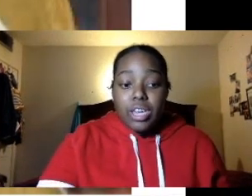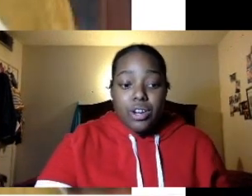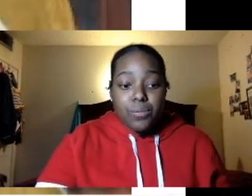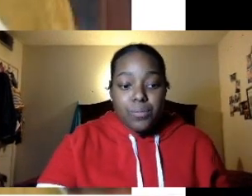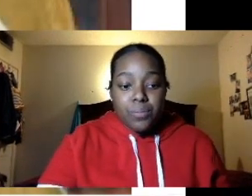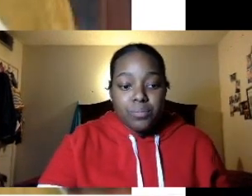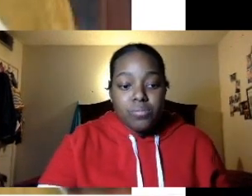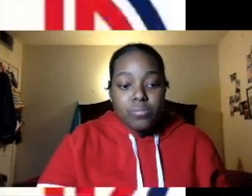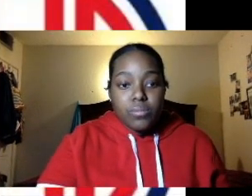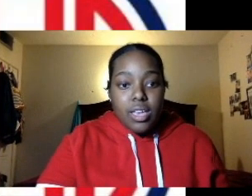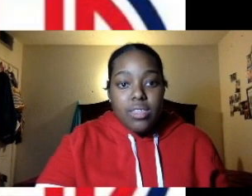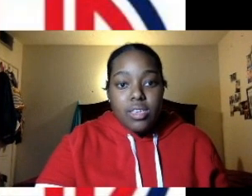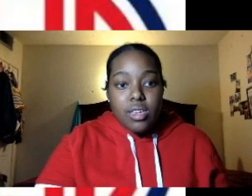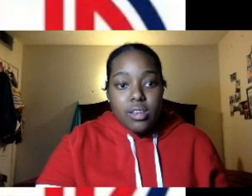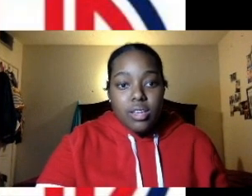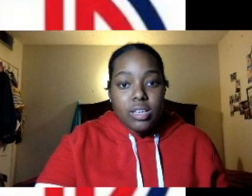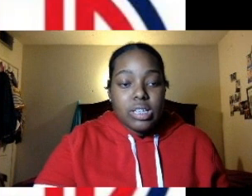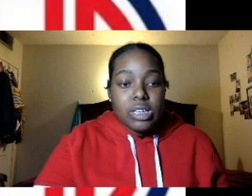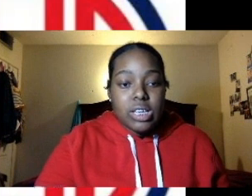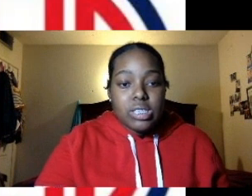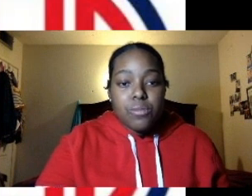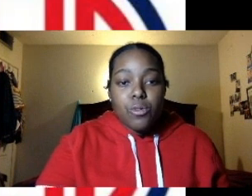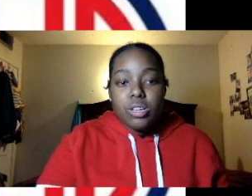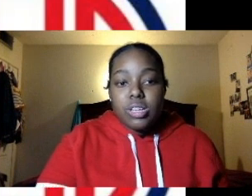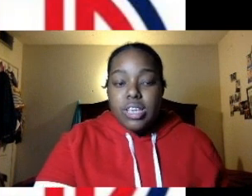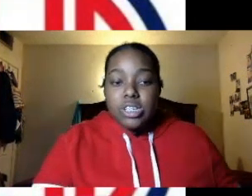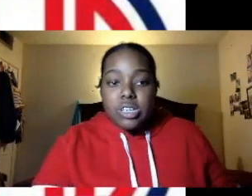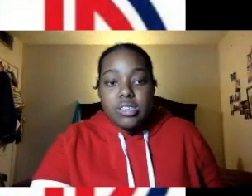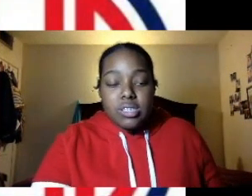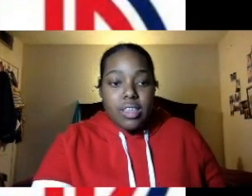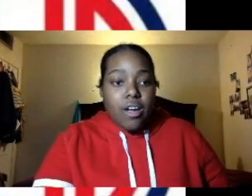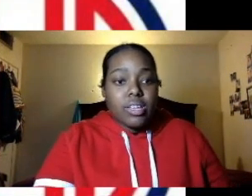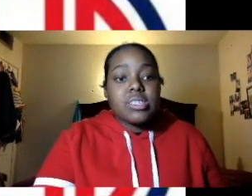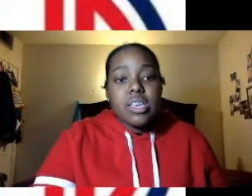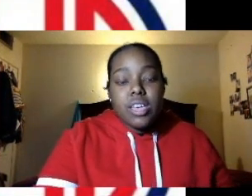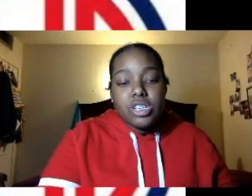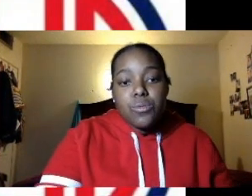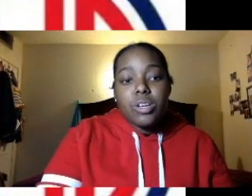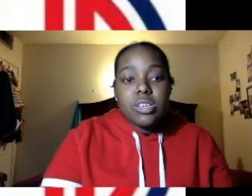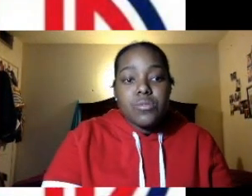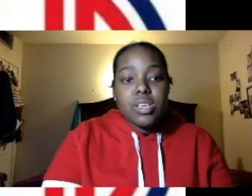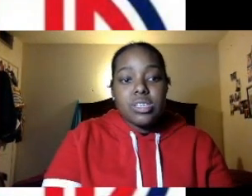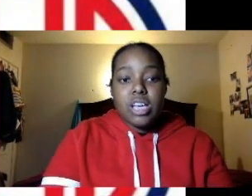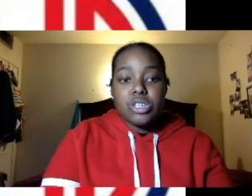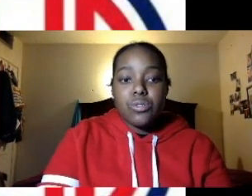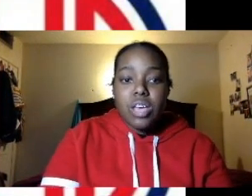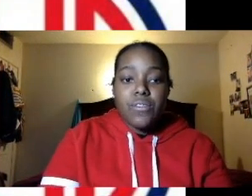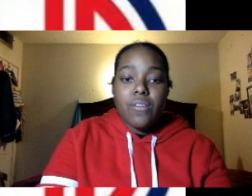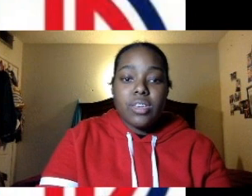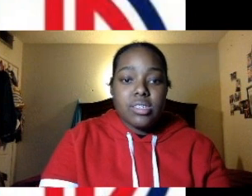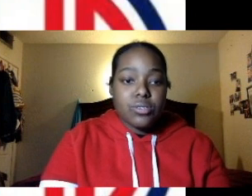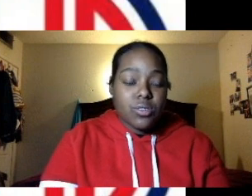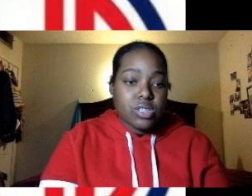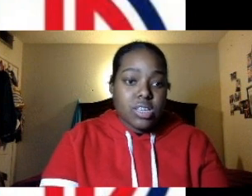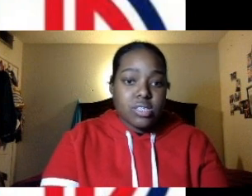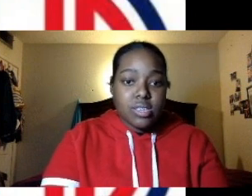of the Year. And then some organizations that are listed that she worked in was the National Deaf